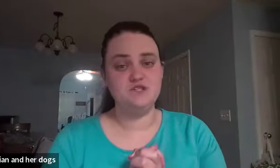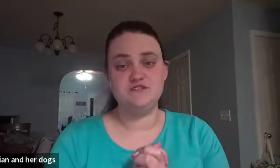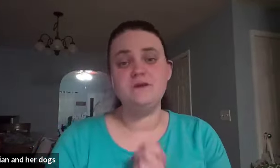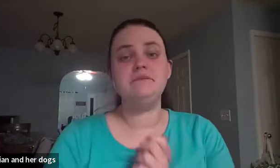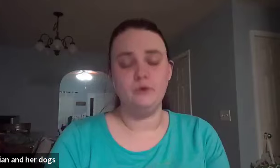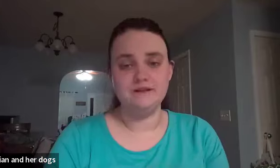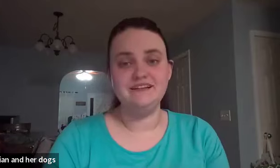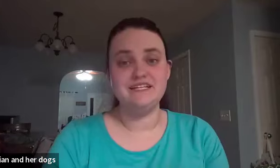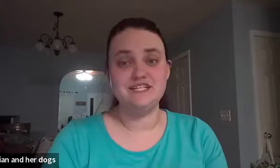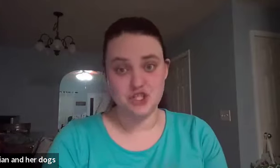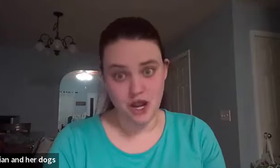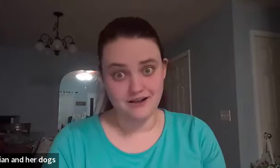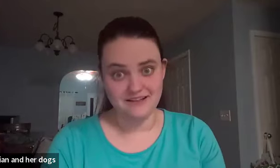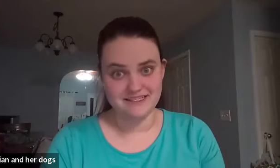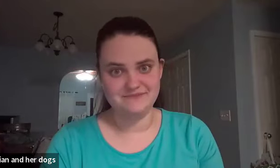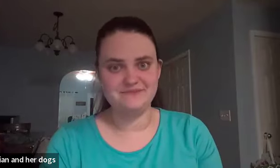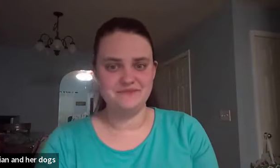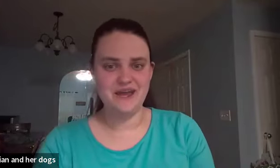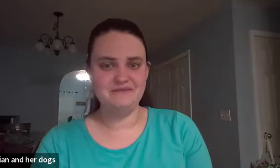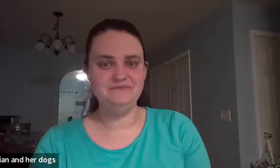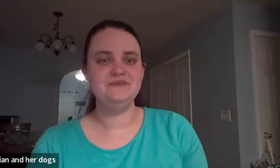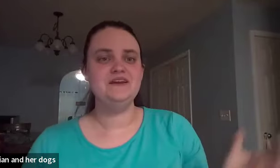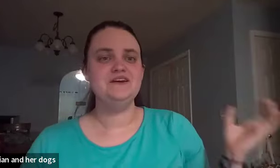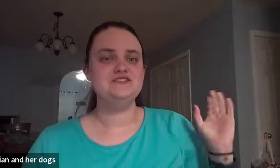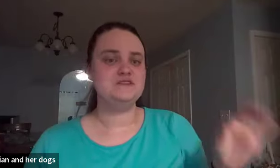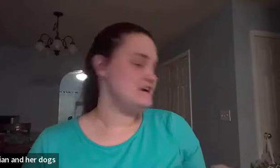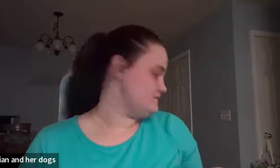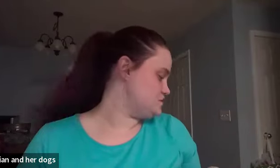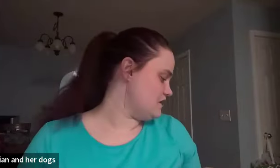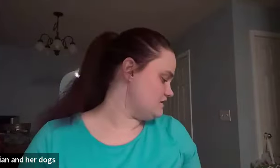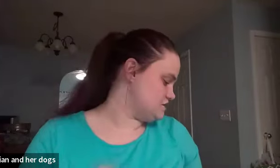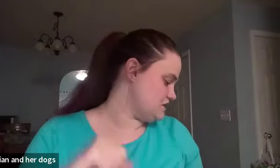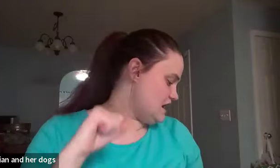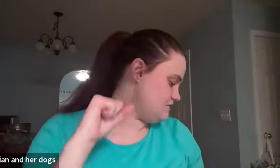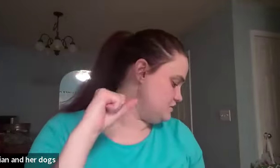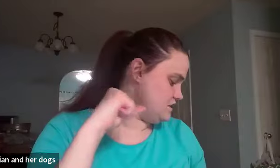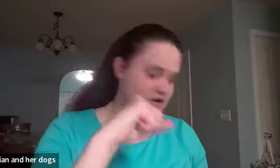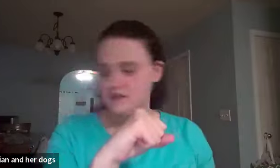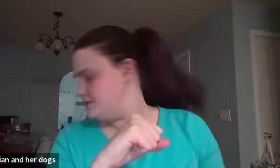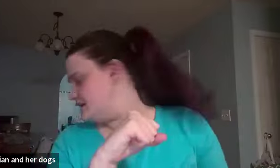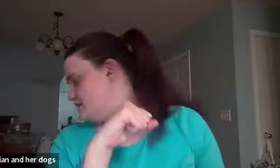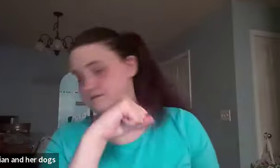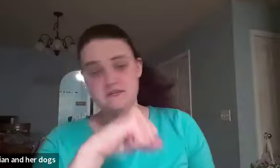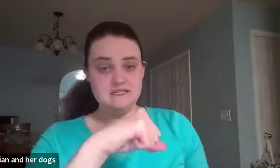which is very important, is chocolate. Okay. So the sign for chocolate is you're going to have your non-dominant in a